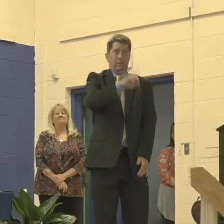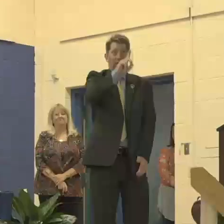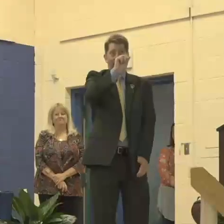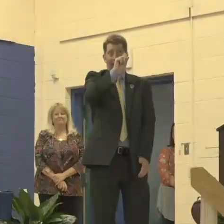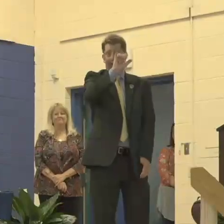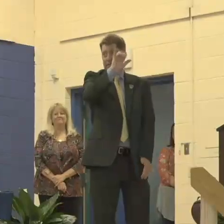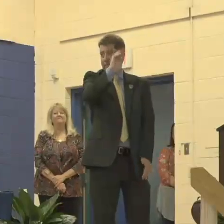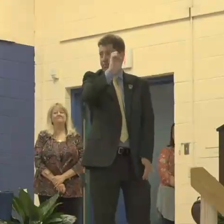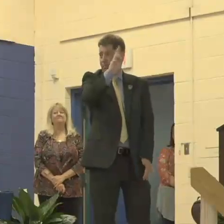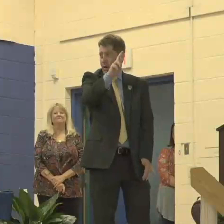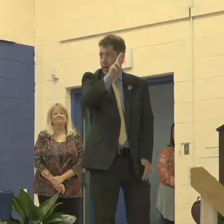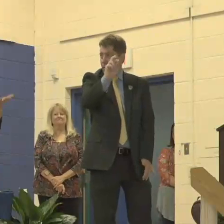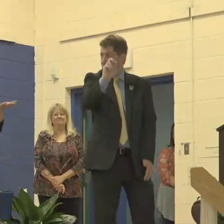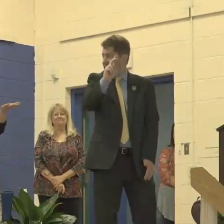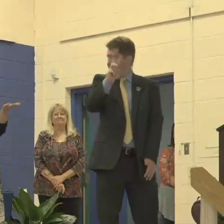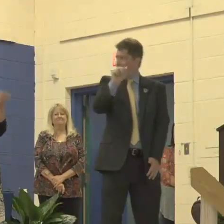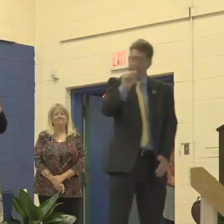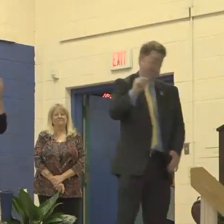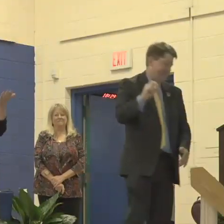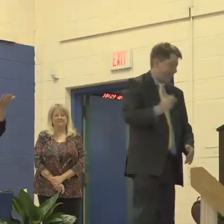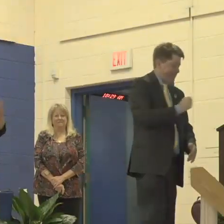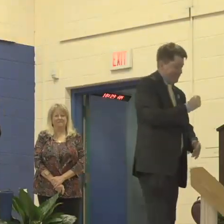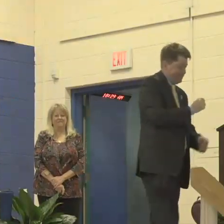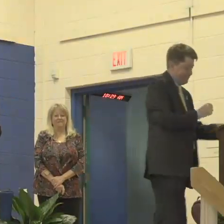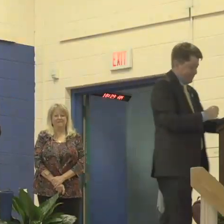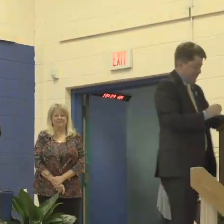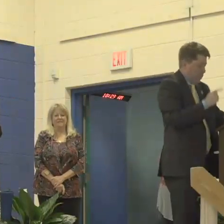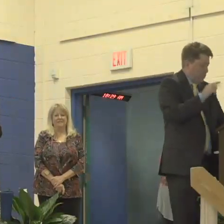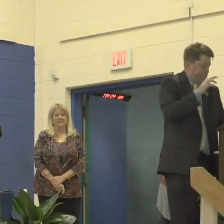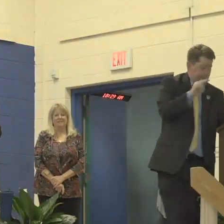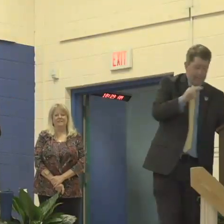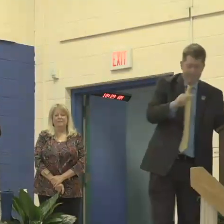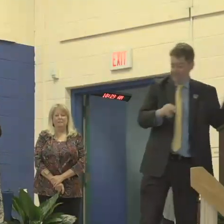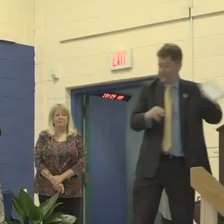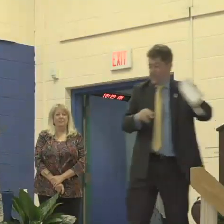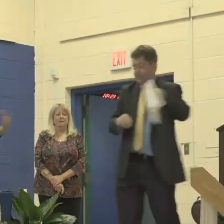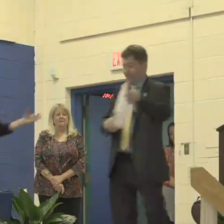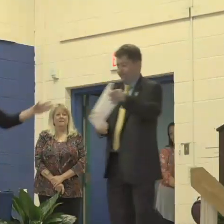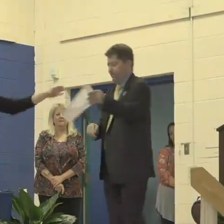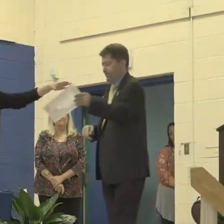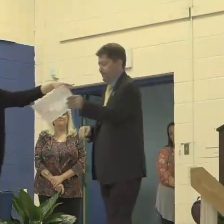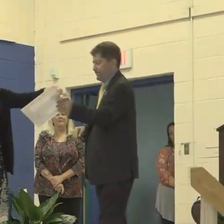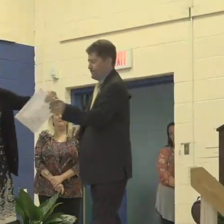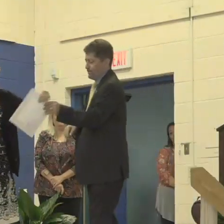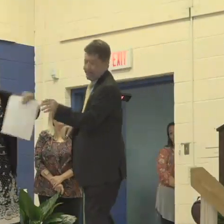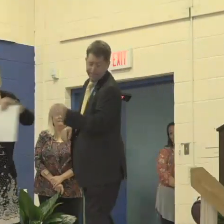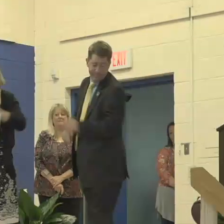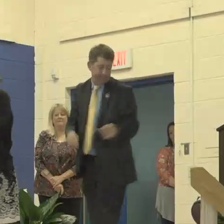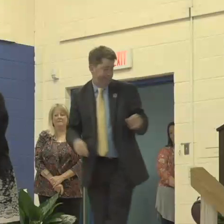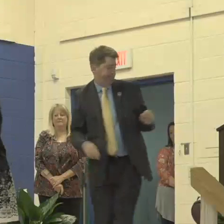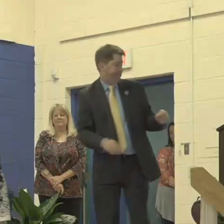class. And that is Miss Dallas Marr Guzman, but she's not here today.